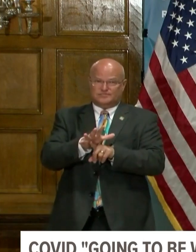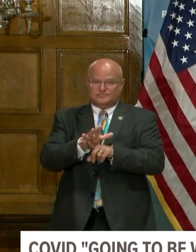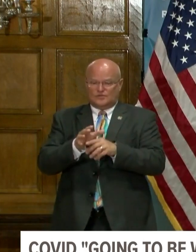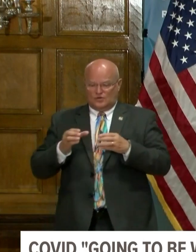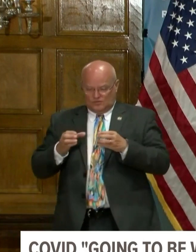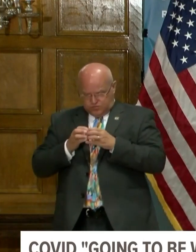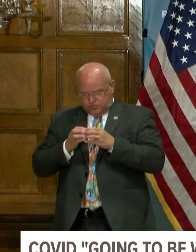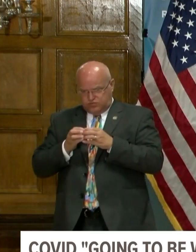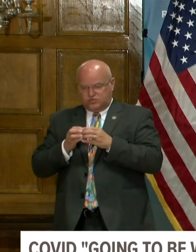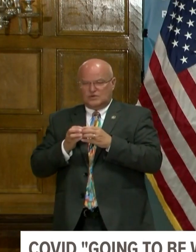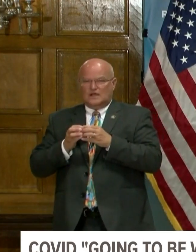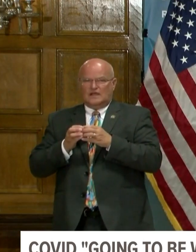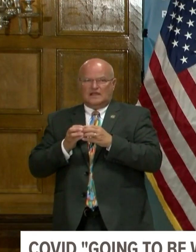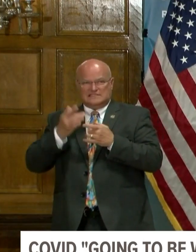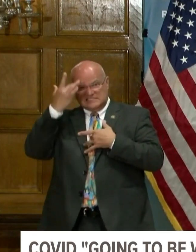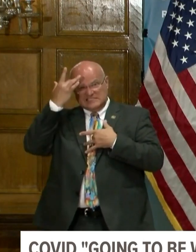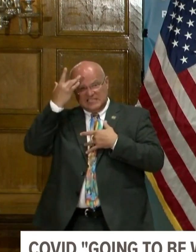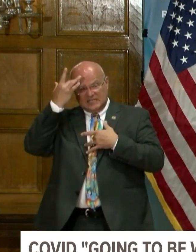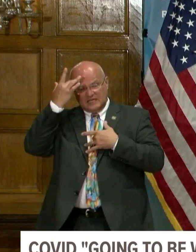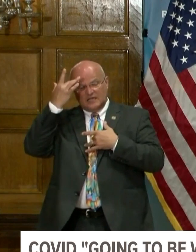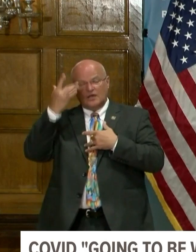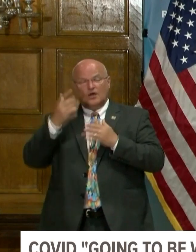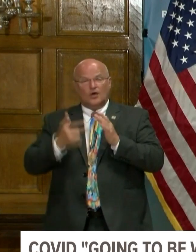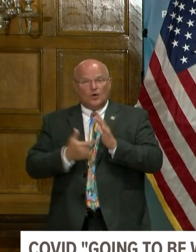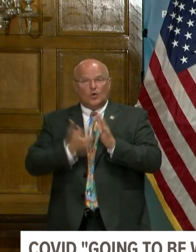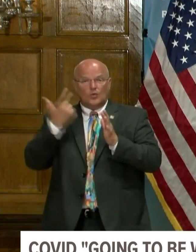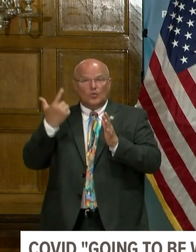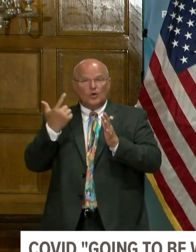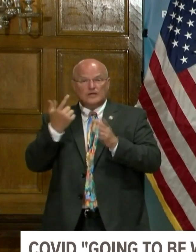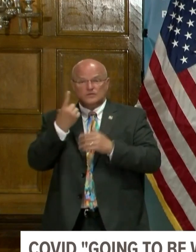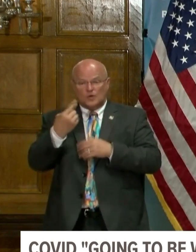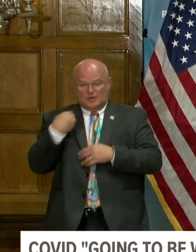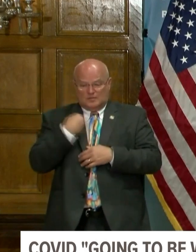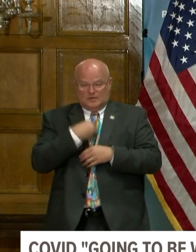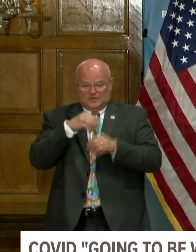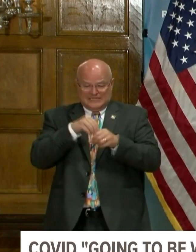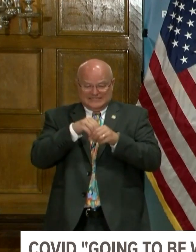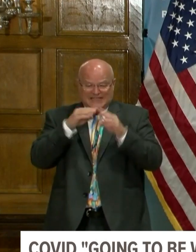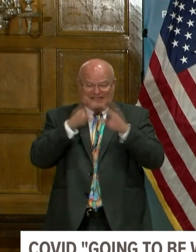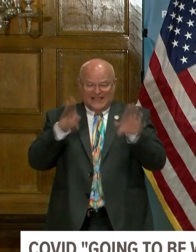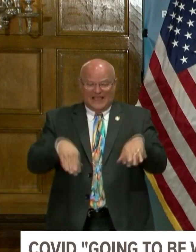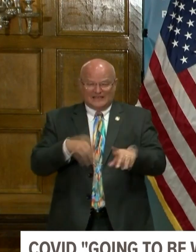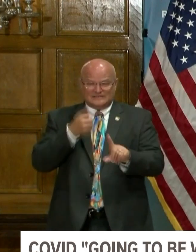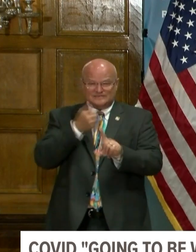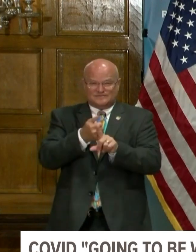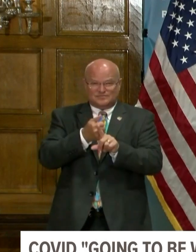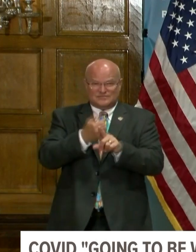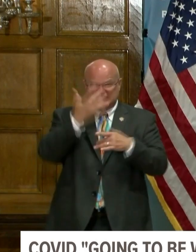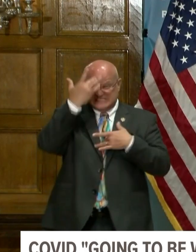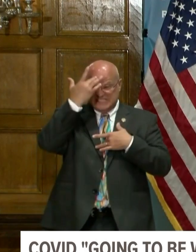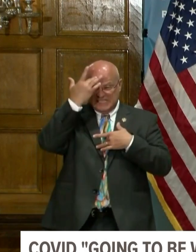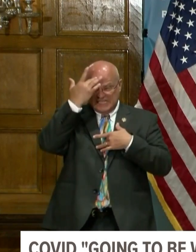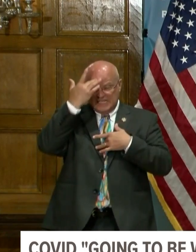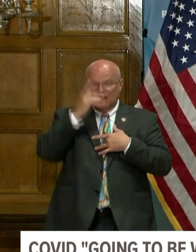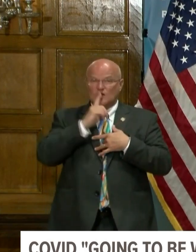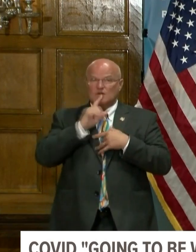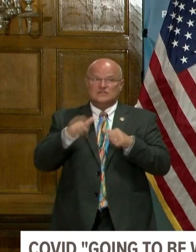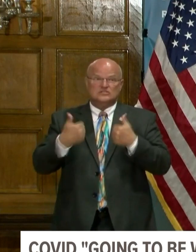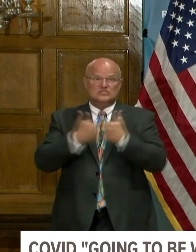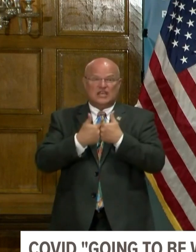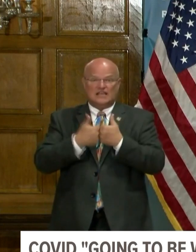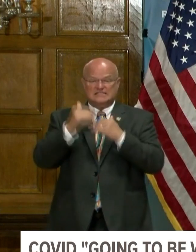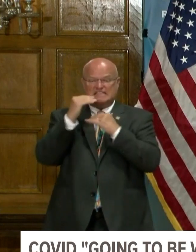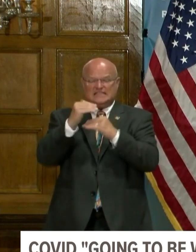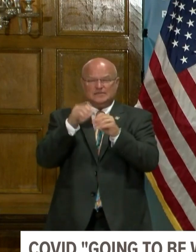incubating, and once one member of a household becomes infected, it can be really challenging to